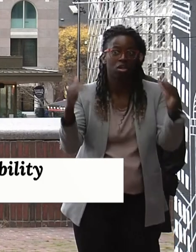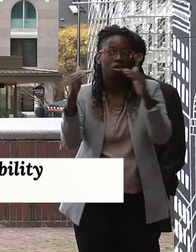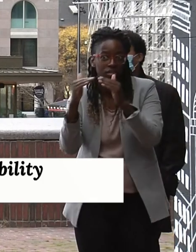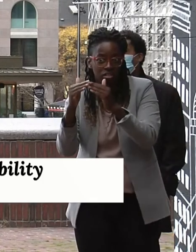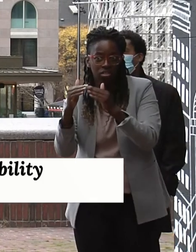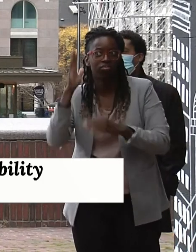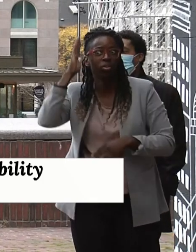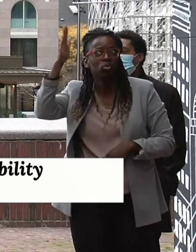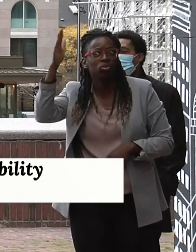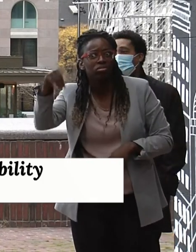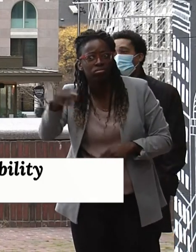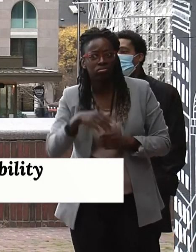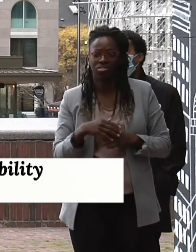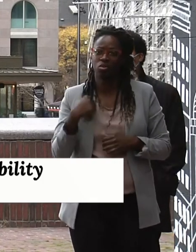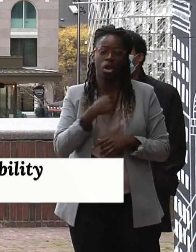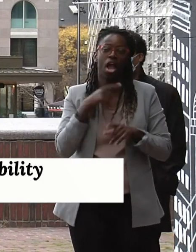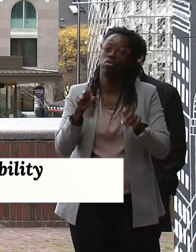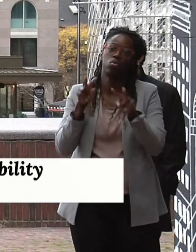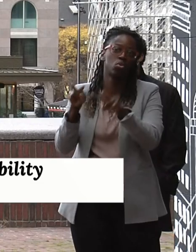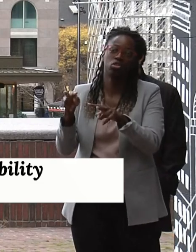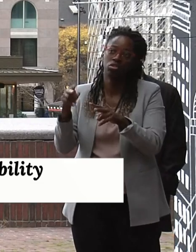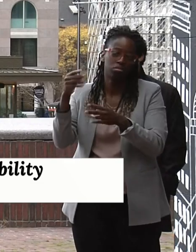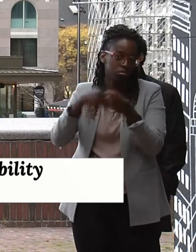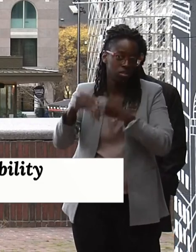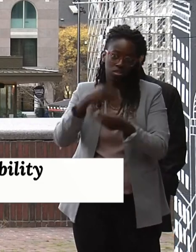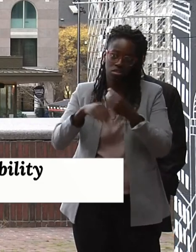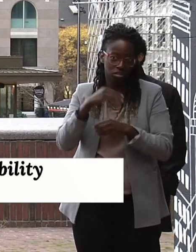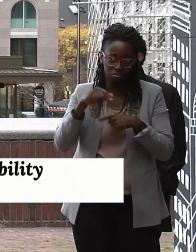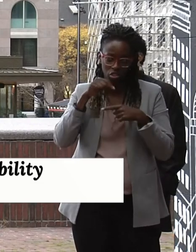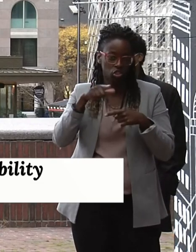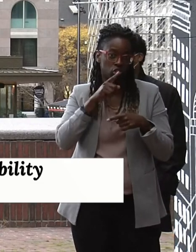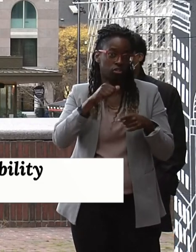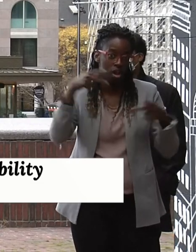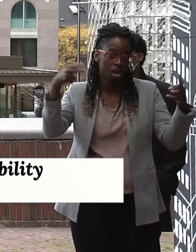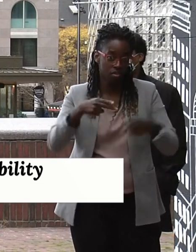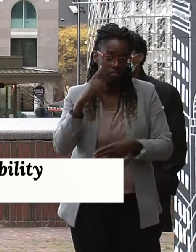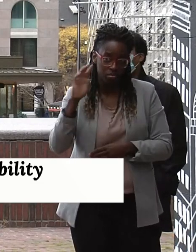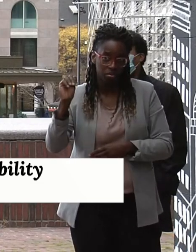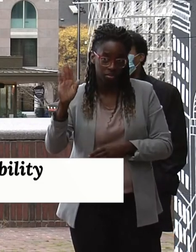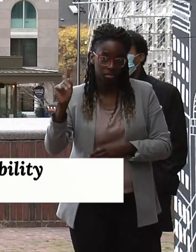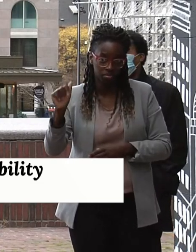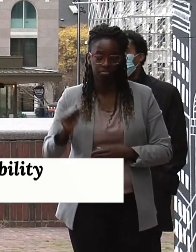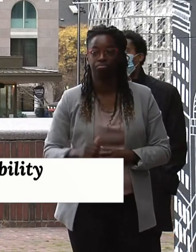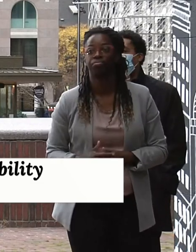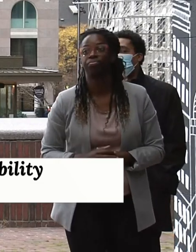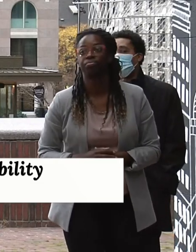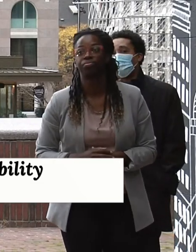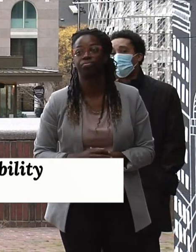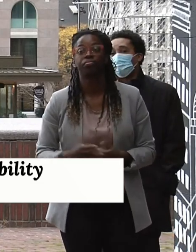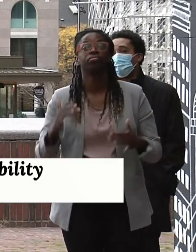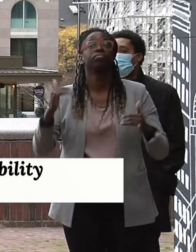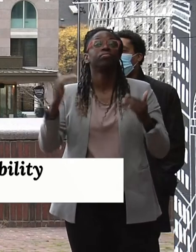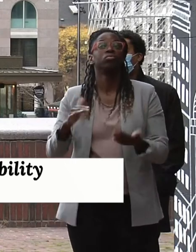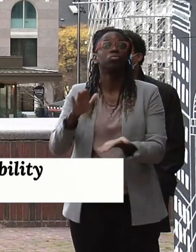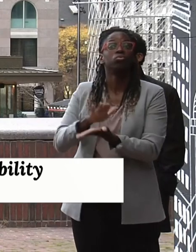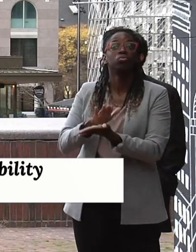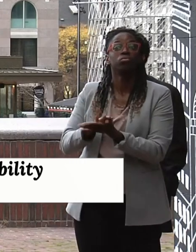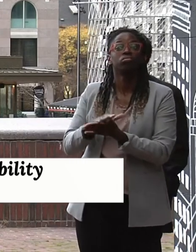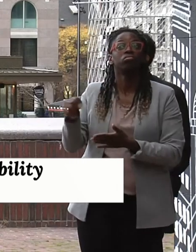school updates. Health and equity have been at the priorities of our school reopening. As of today, the Boston Public Schools remain fully